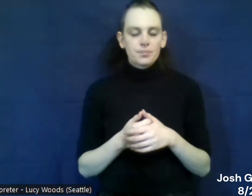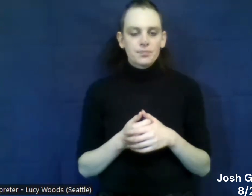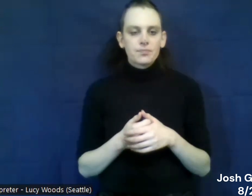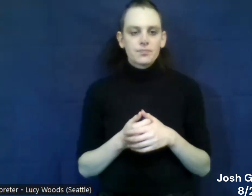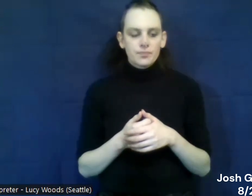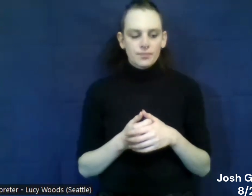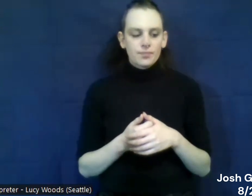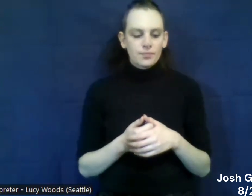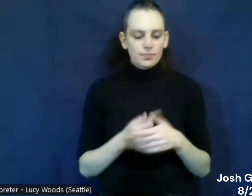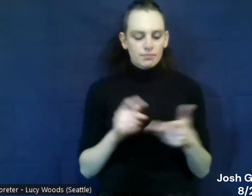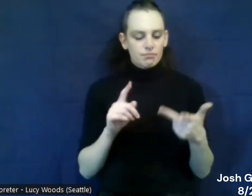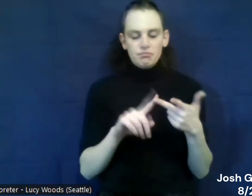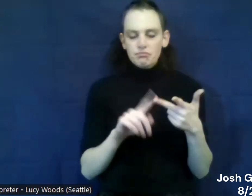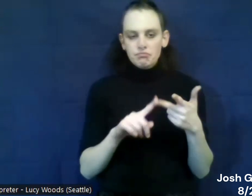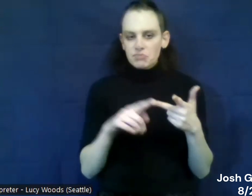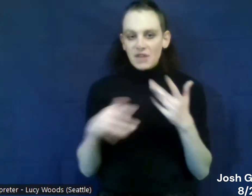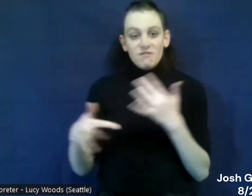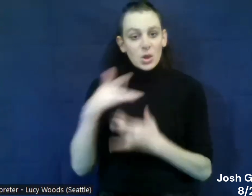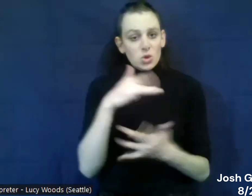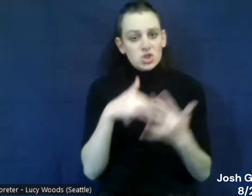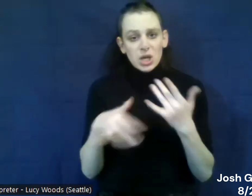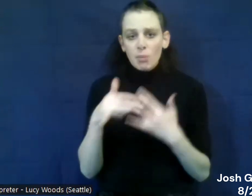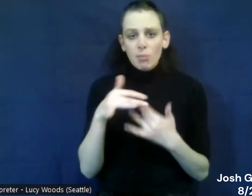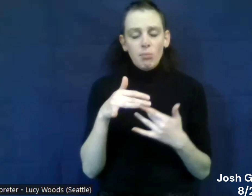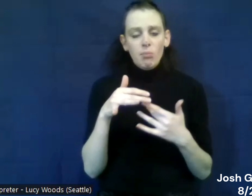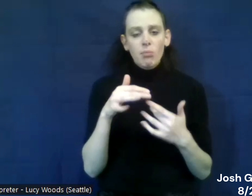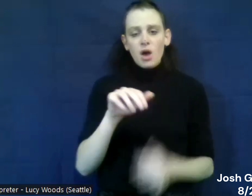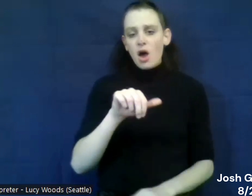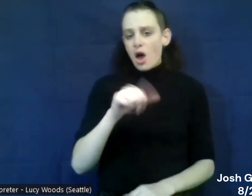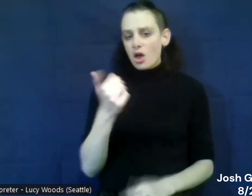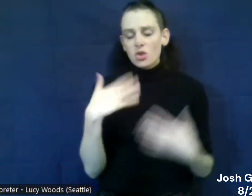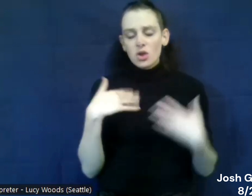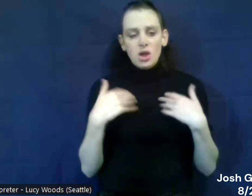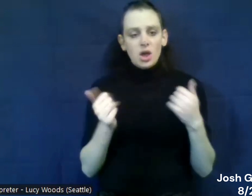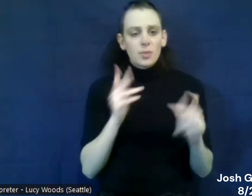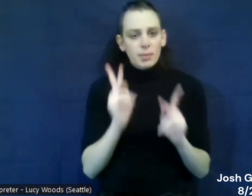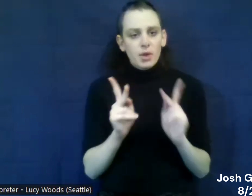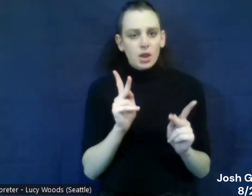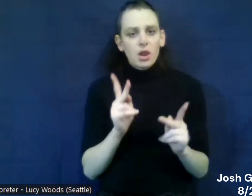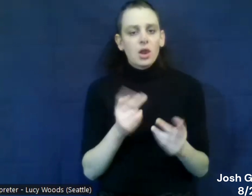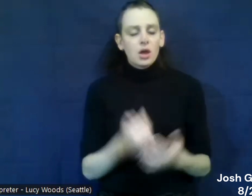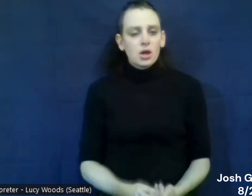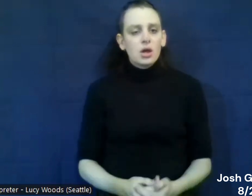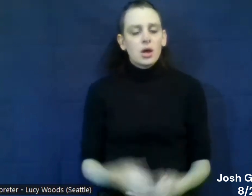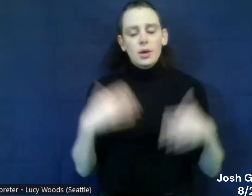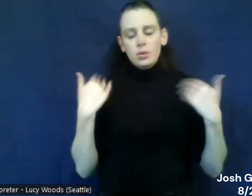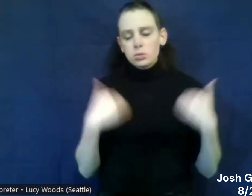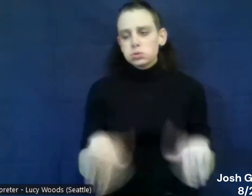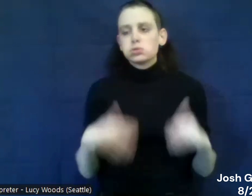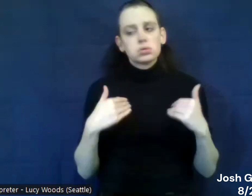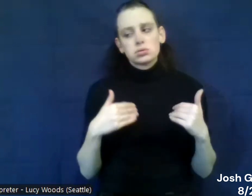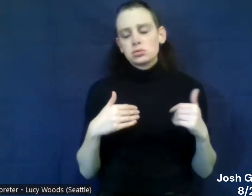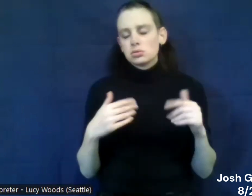like doing fellowship stuff with other young people, has made all the difference.